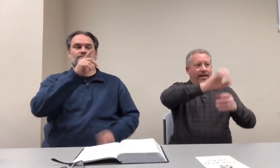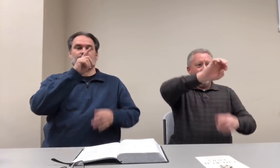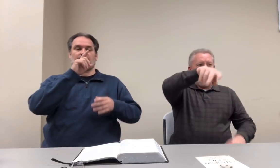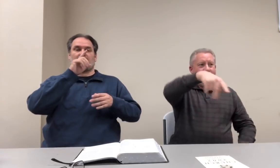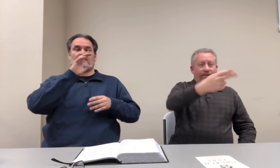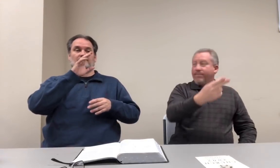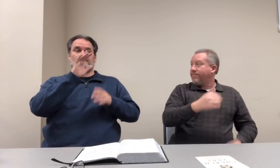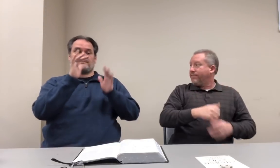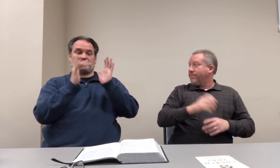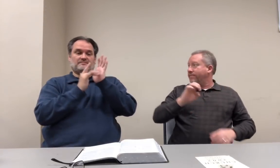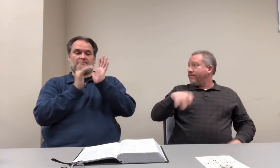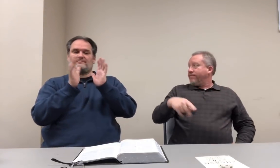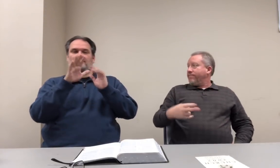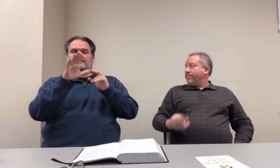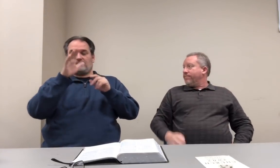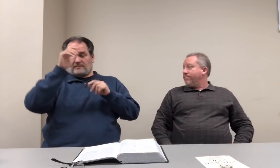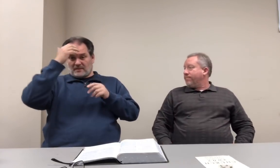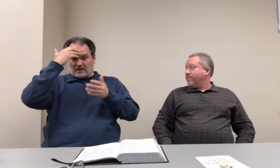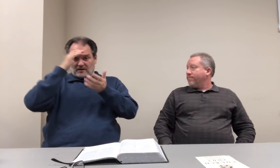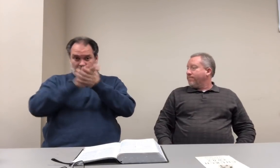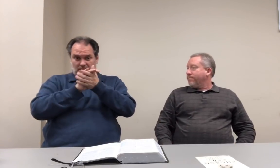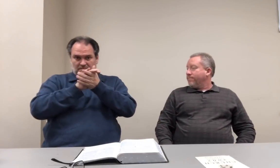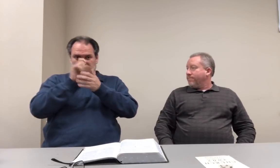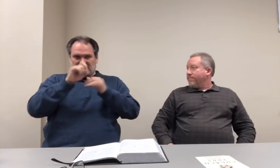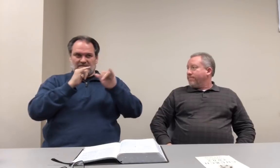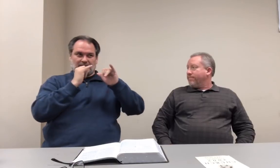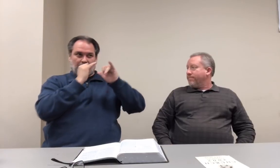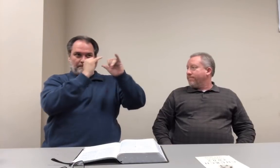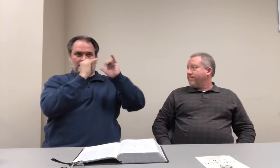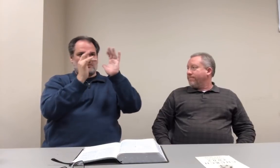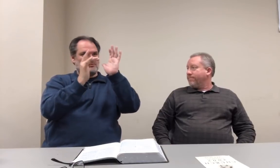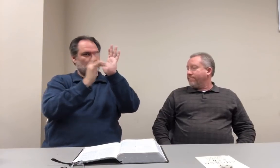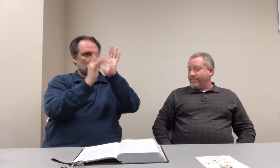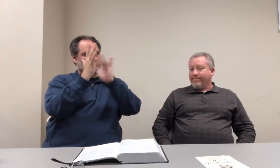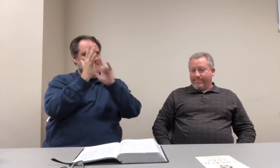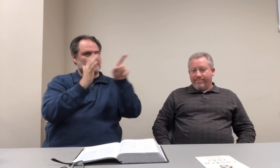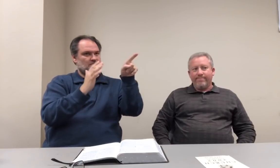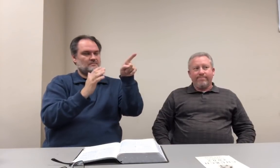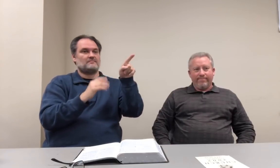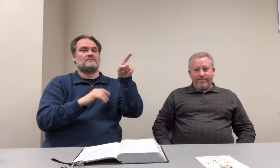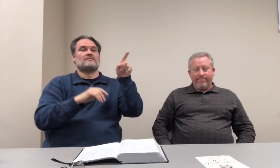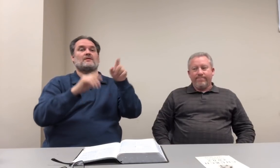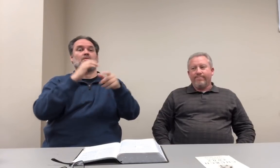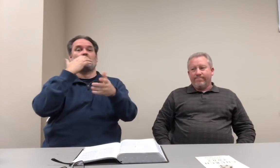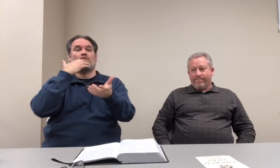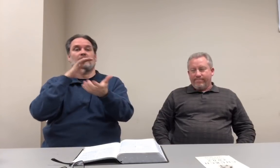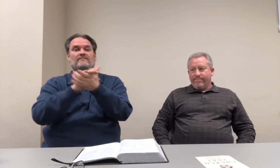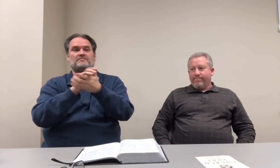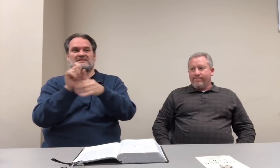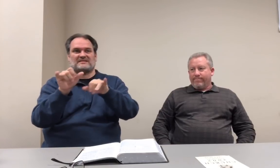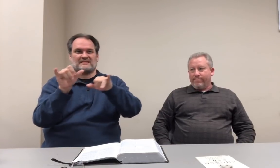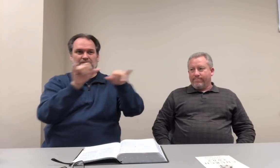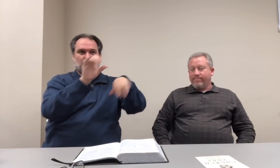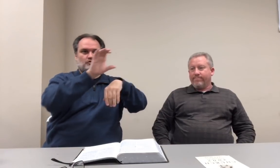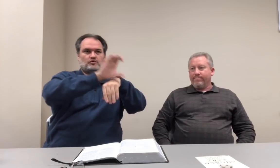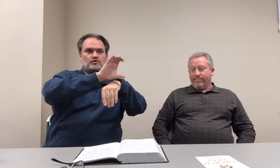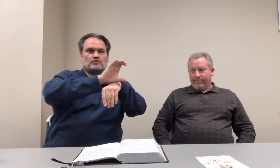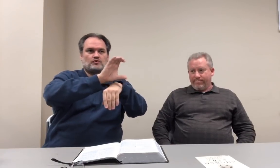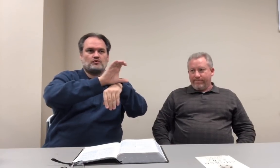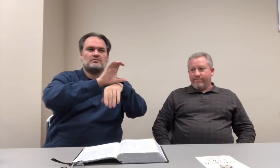Or have to be 50%, 50%. He doesn't have to do that. He's got to do anything he wants to. So he assumes the human nature.